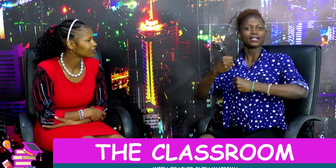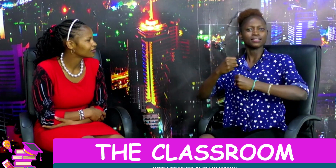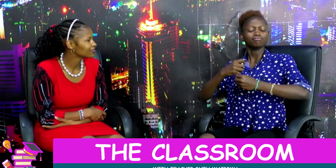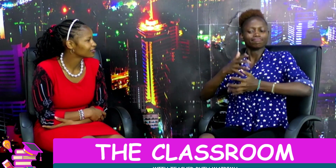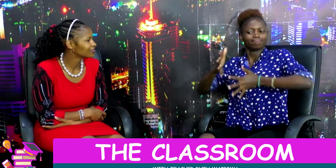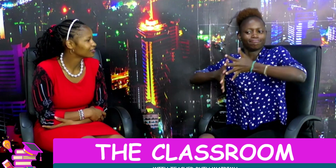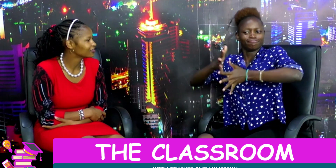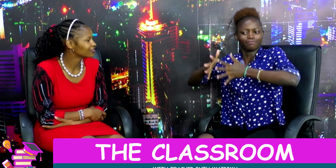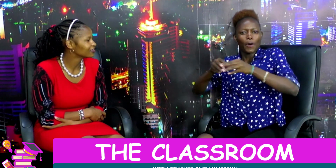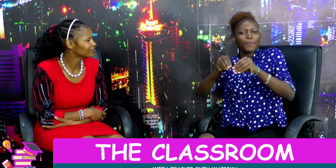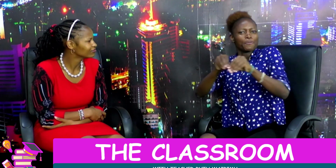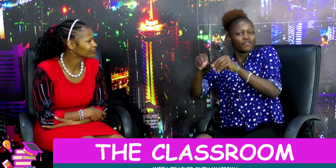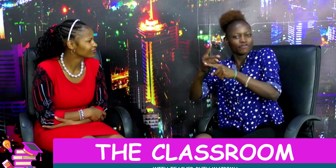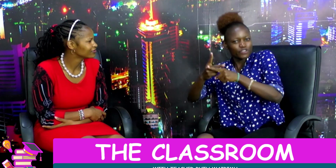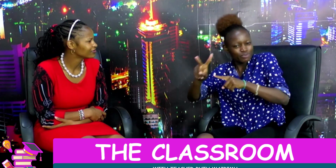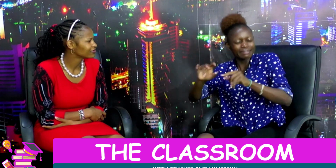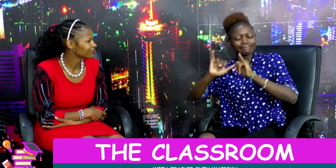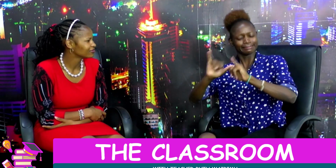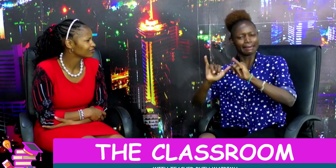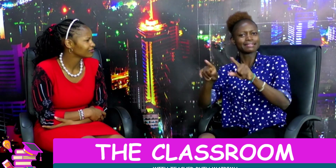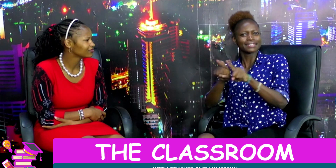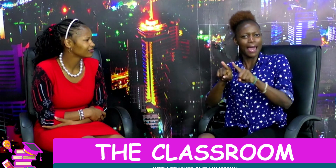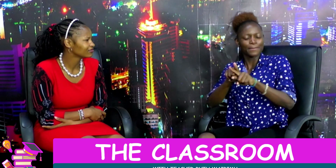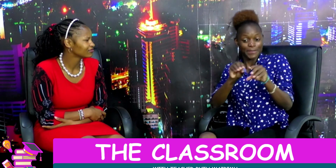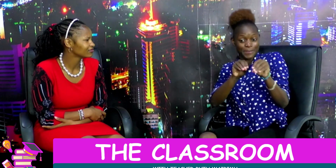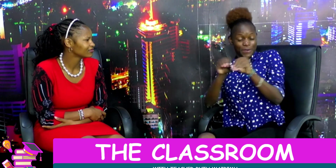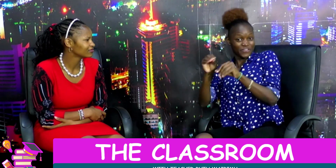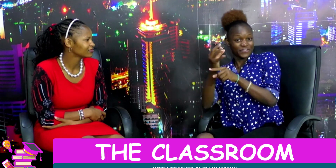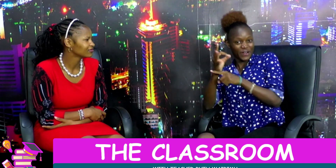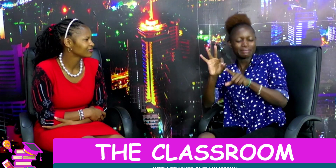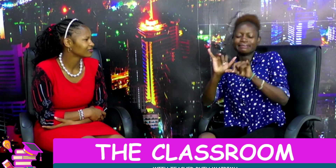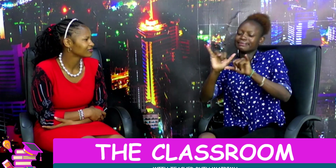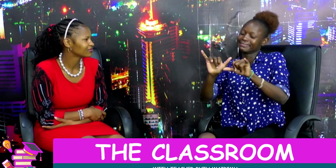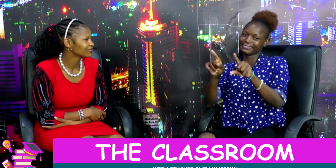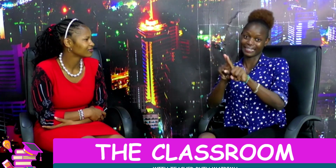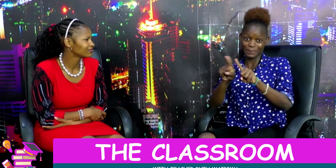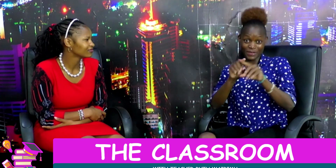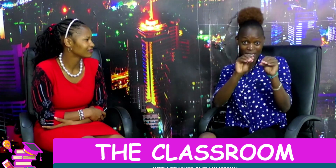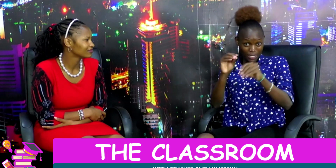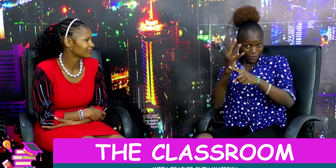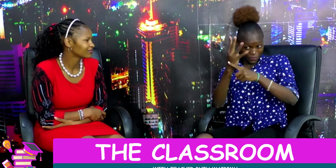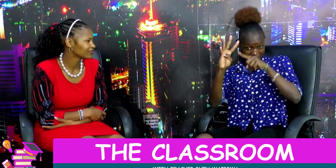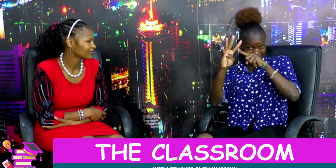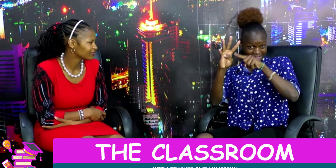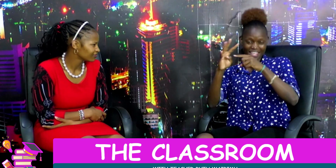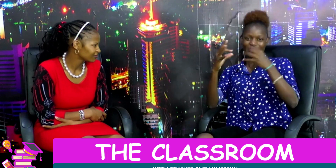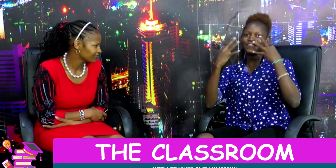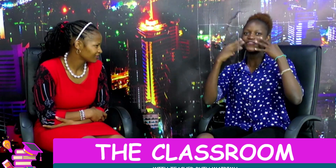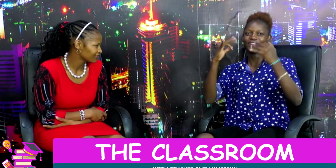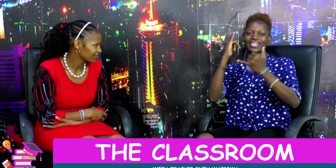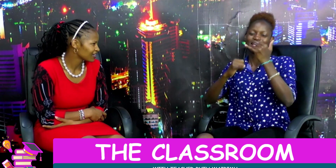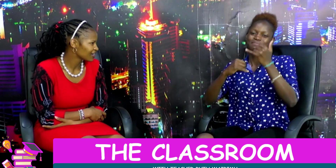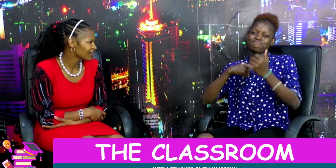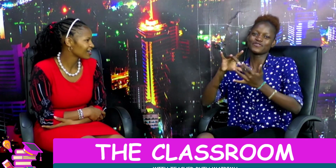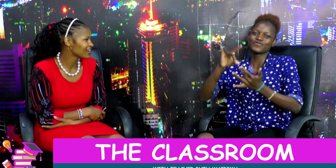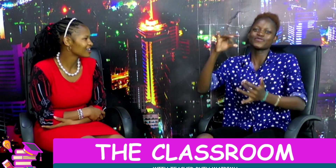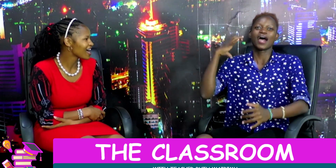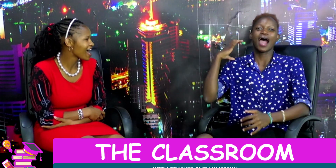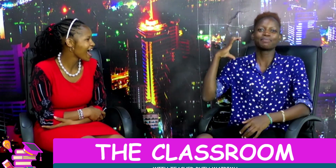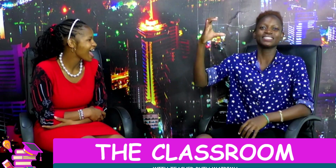if I was, confident and my self-esteem was strong, I could be able to, influence other students,